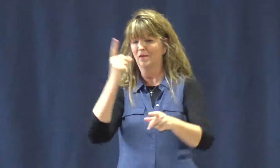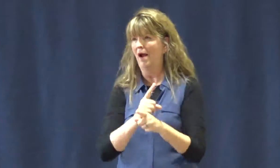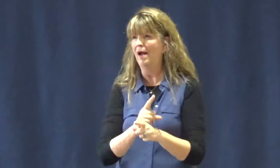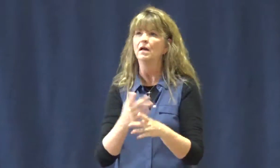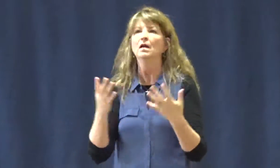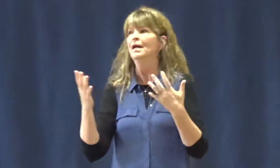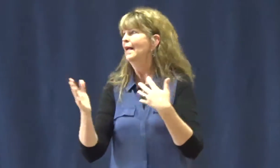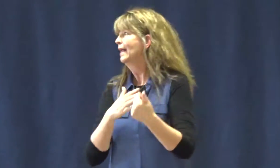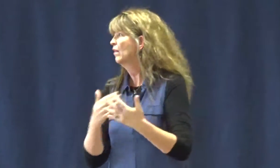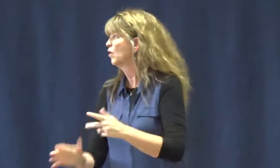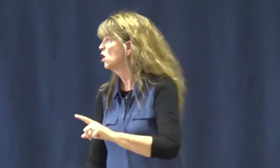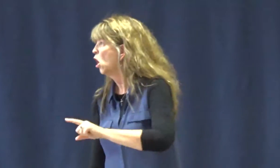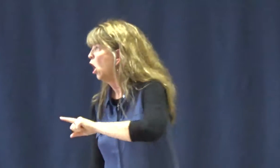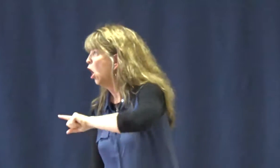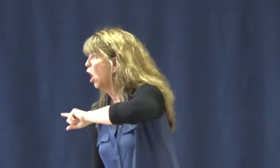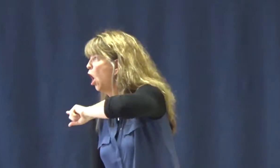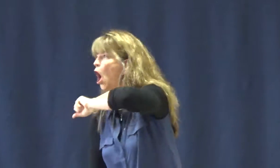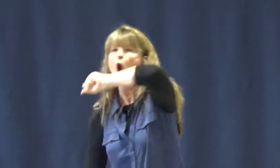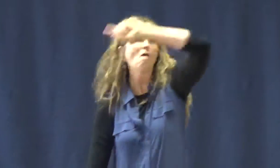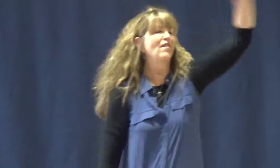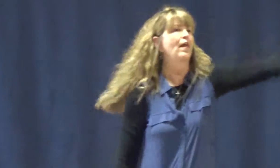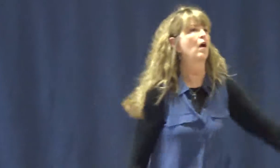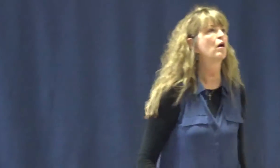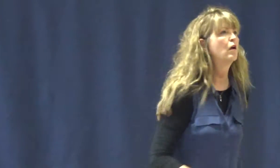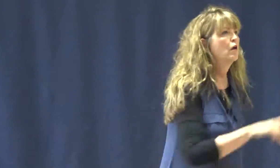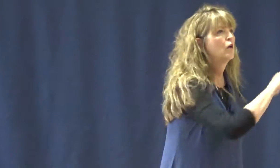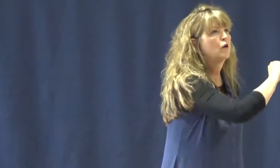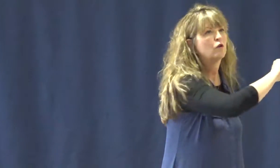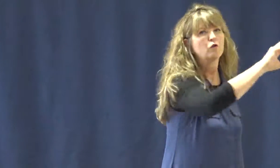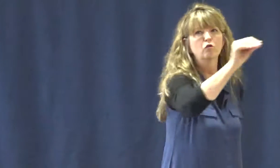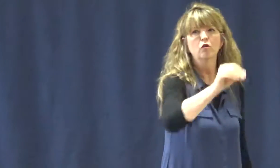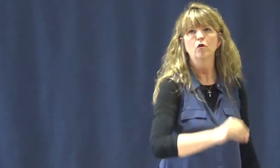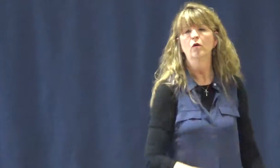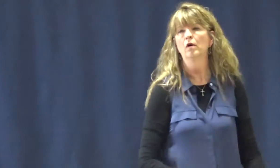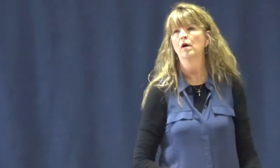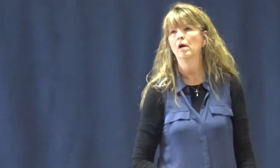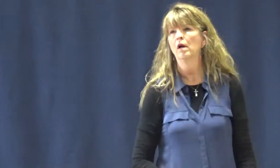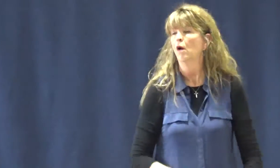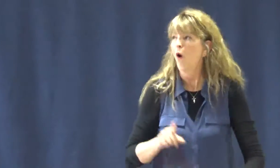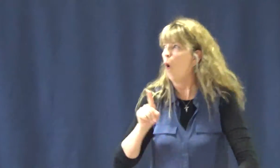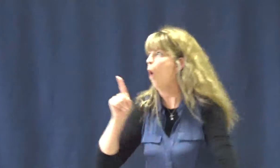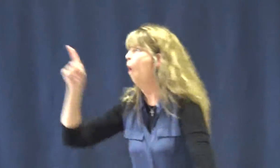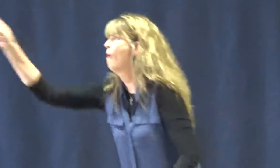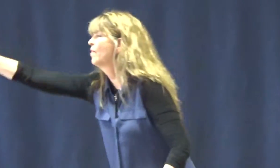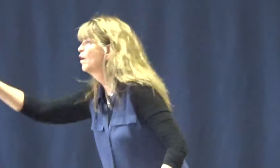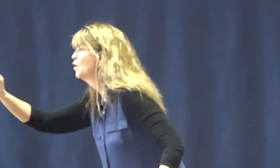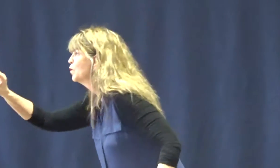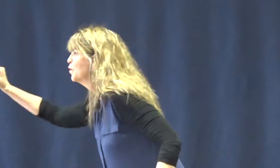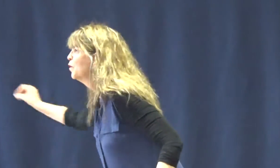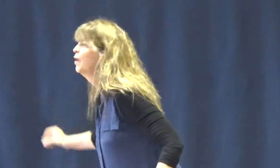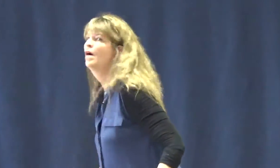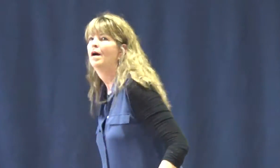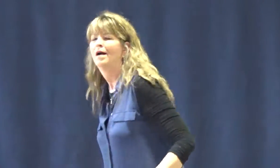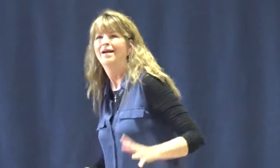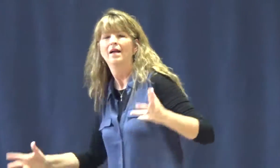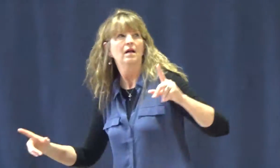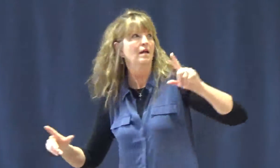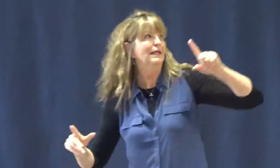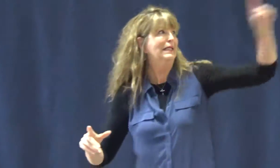the middle, to find the balance. Either they're all the way to the opposite side, or they swing the pendulum the other